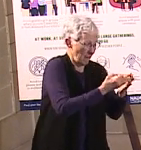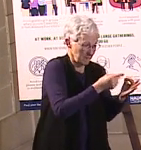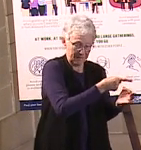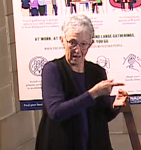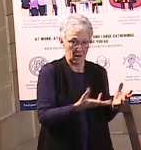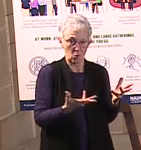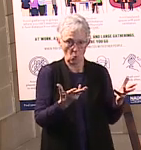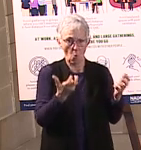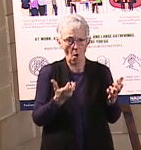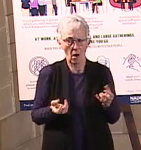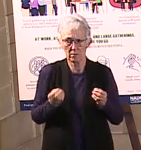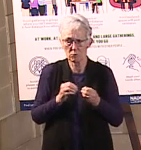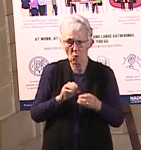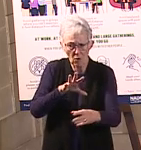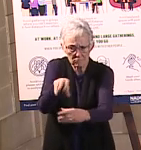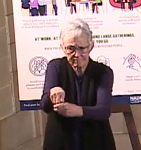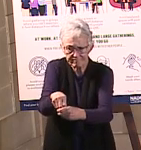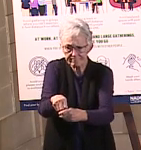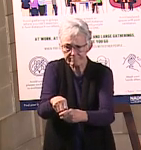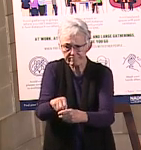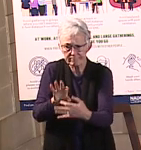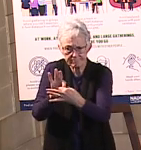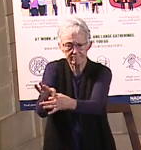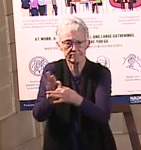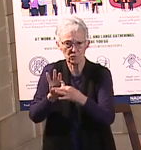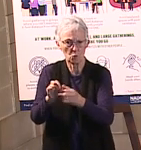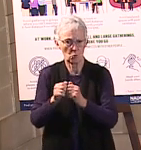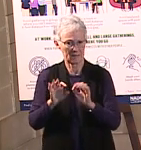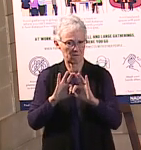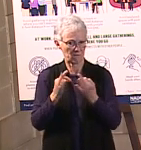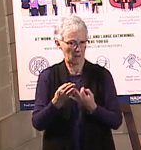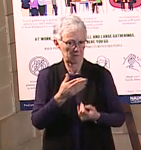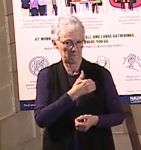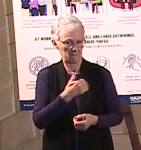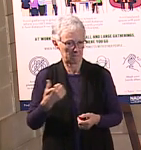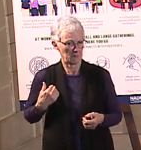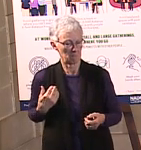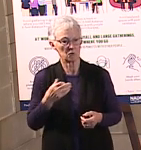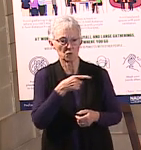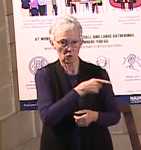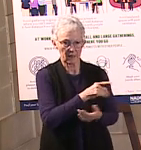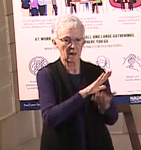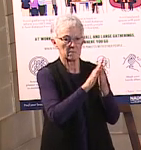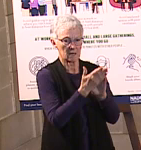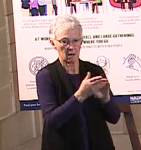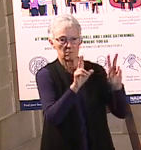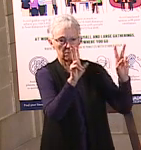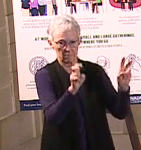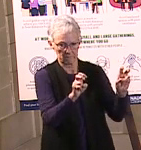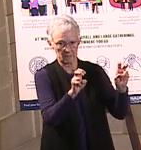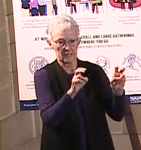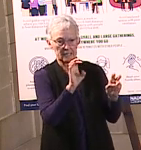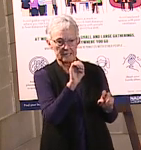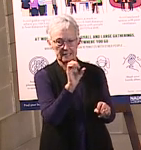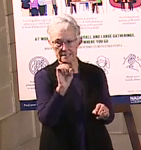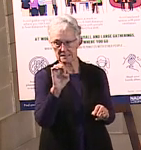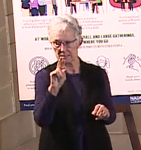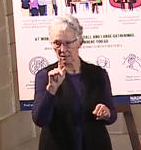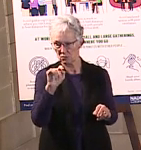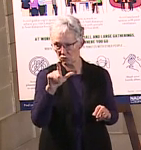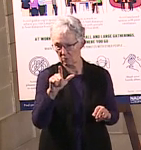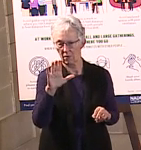if they'd already had active involvement with their family members. And so I think that the biggest issue has